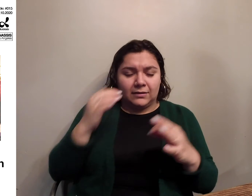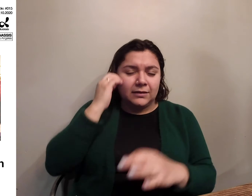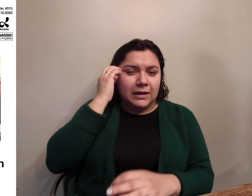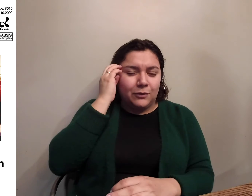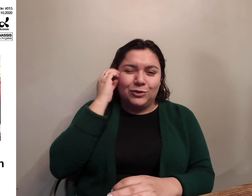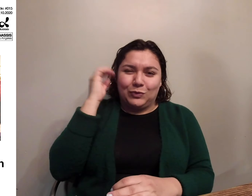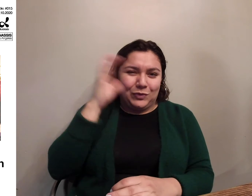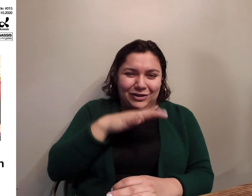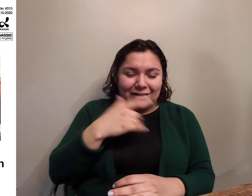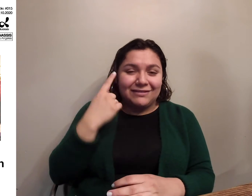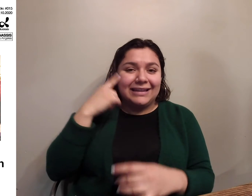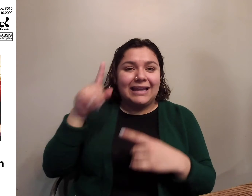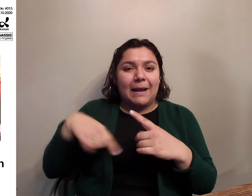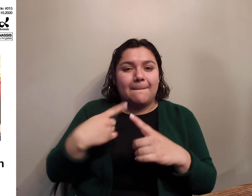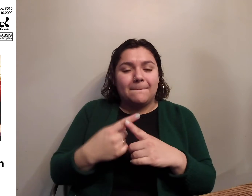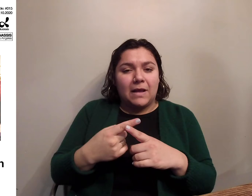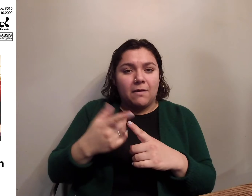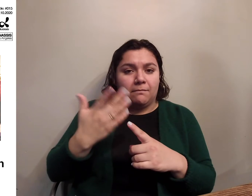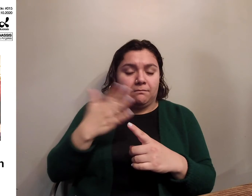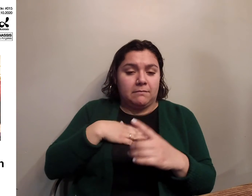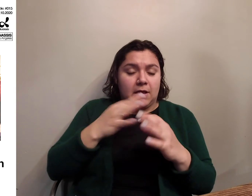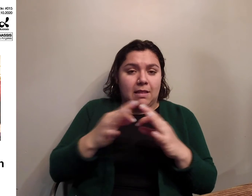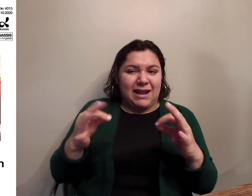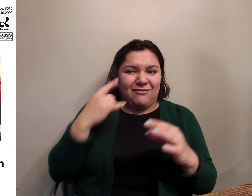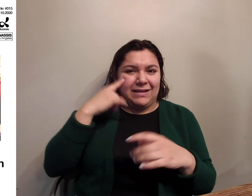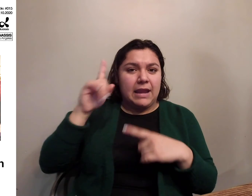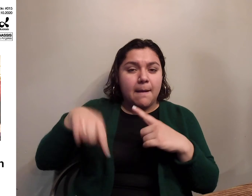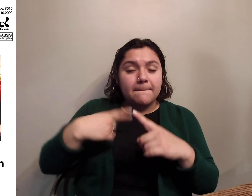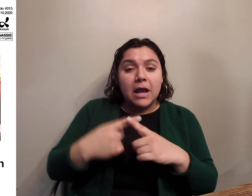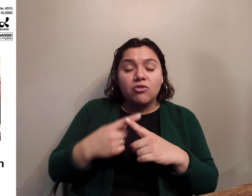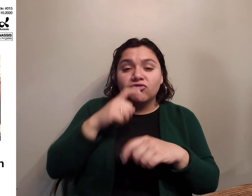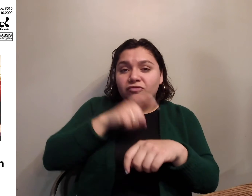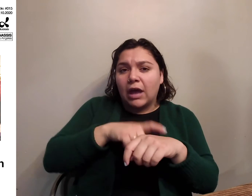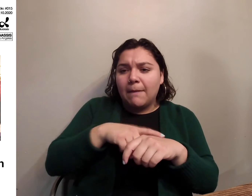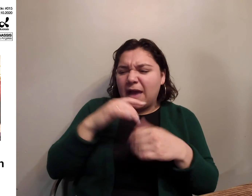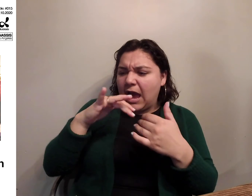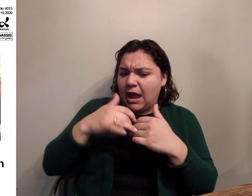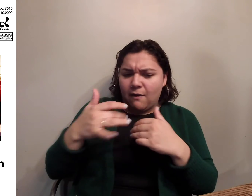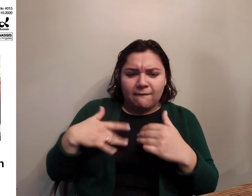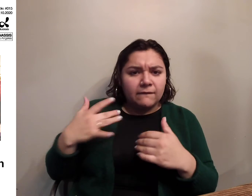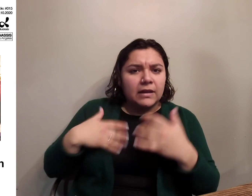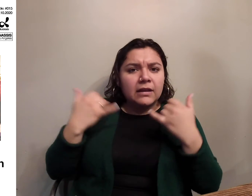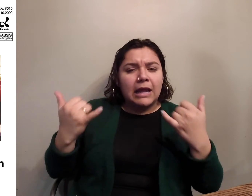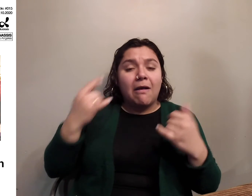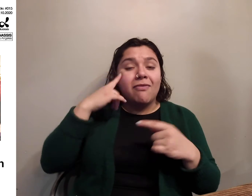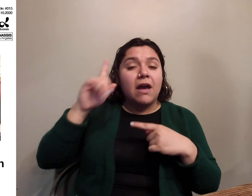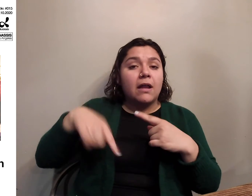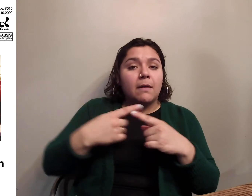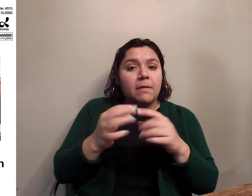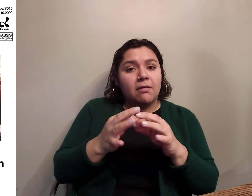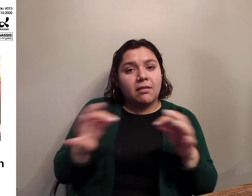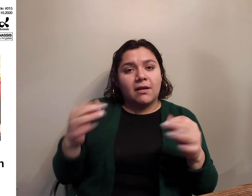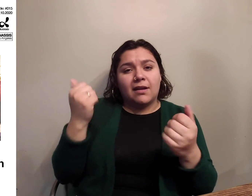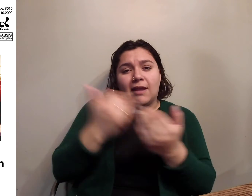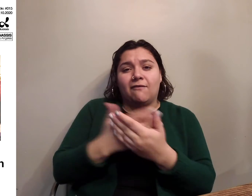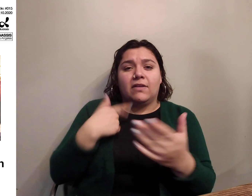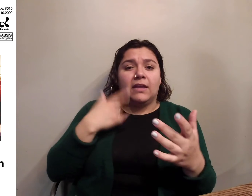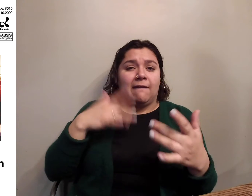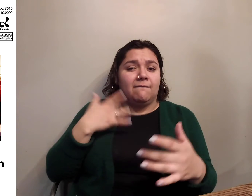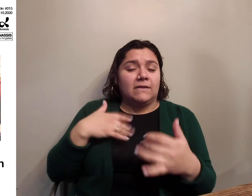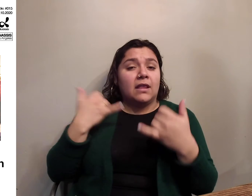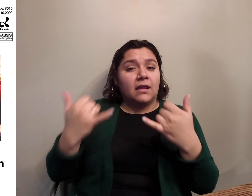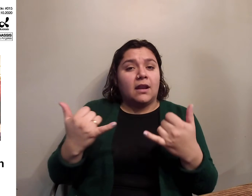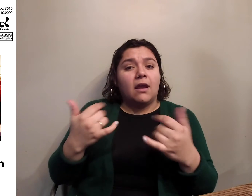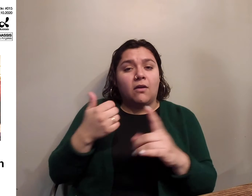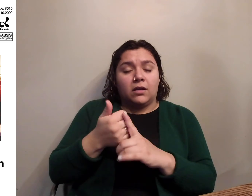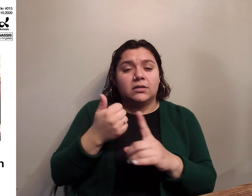thing. Was thinking about crying and how I feel at this moment, and I thought of this line: everything I feel now